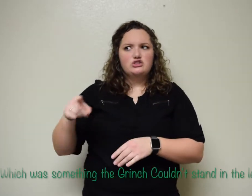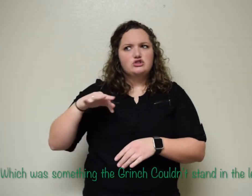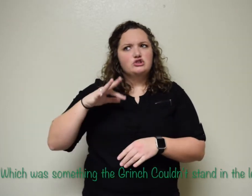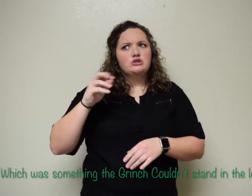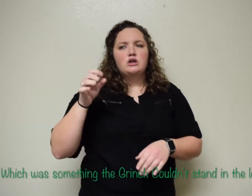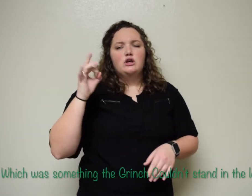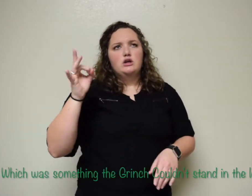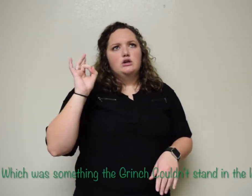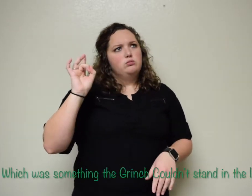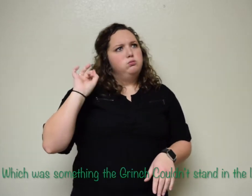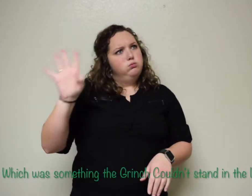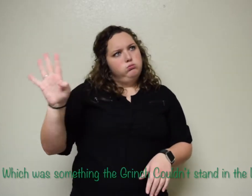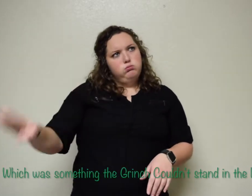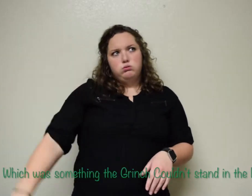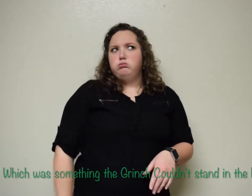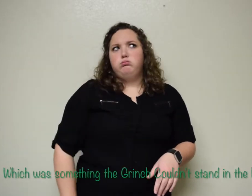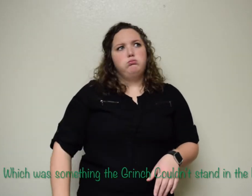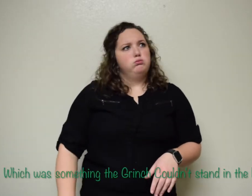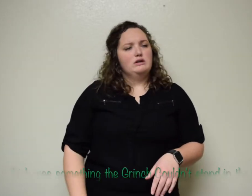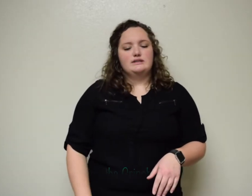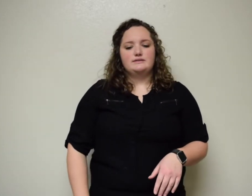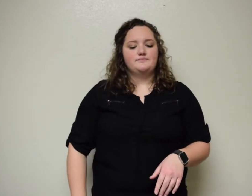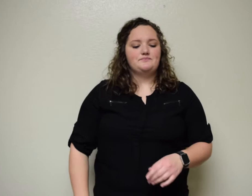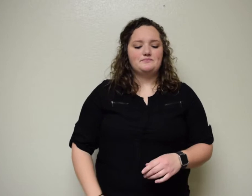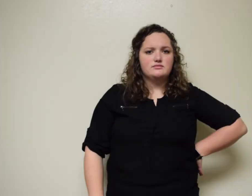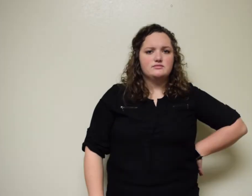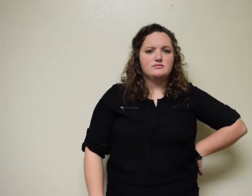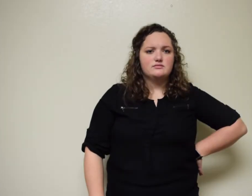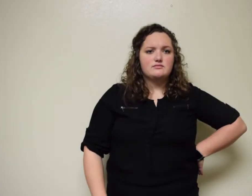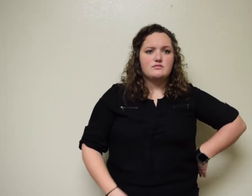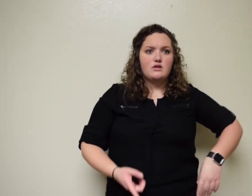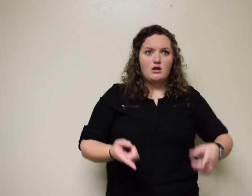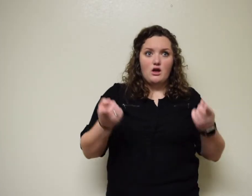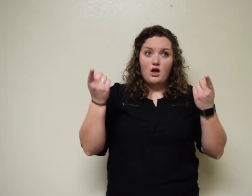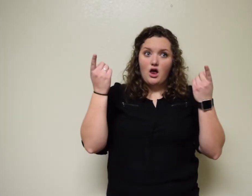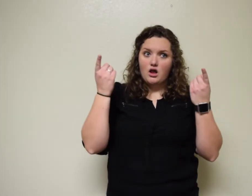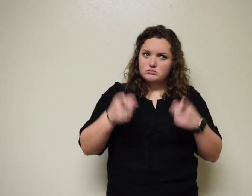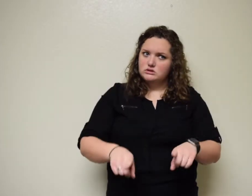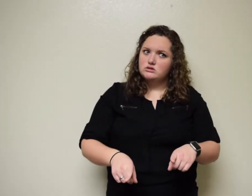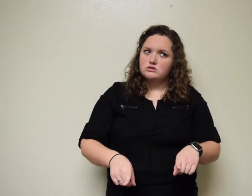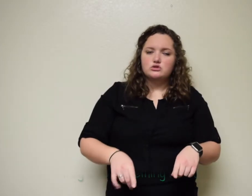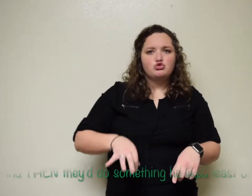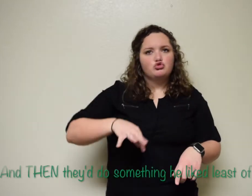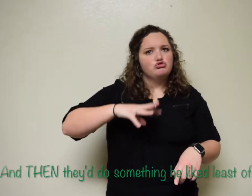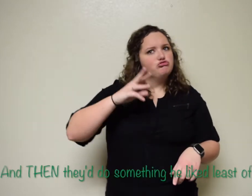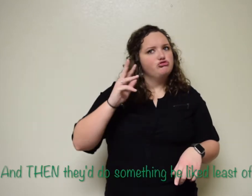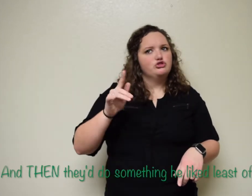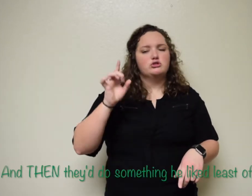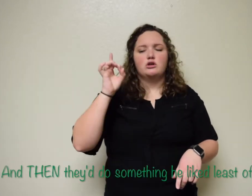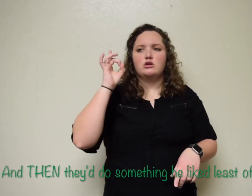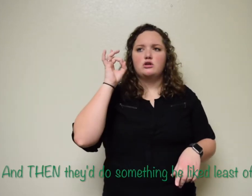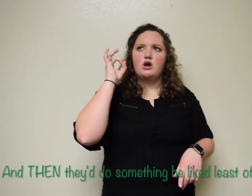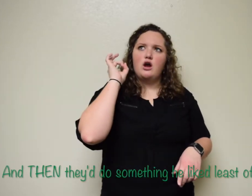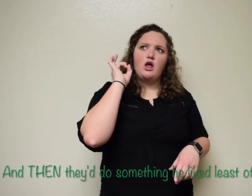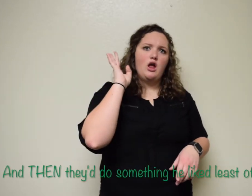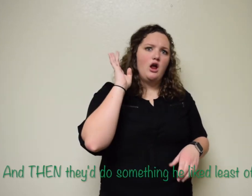couldn't stand in the least. Then they'd do something he liked least of all.